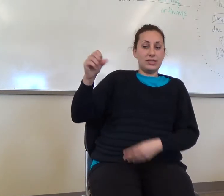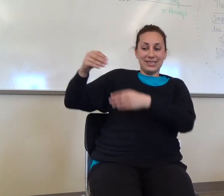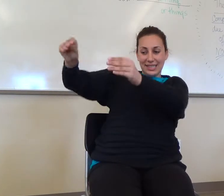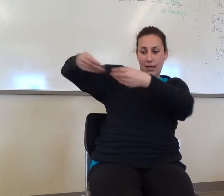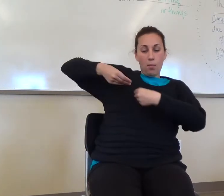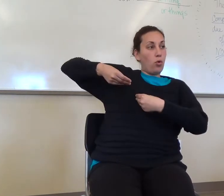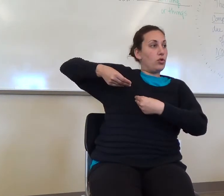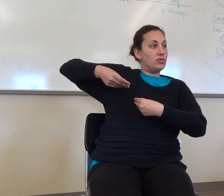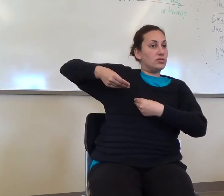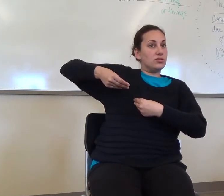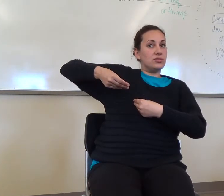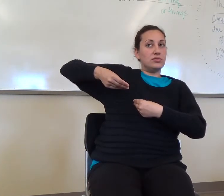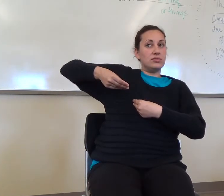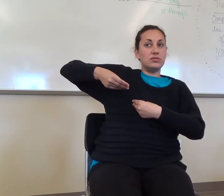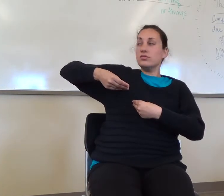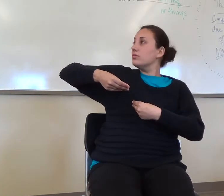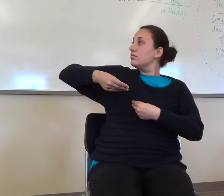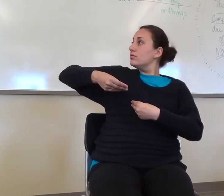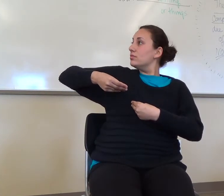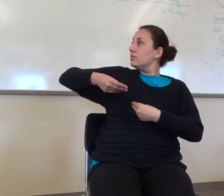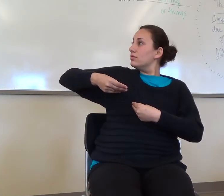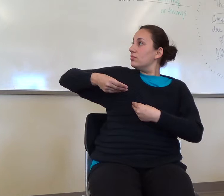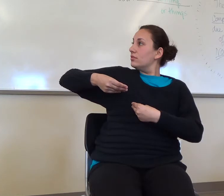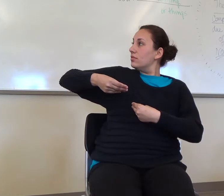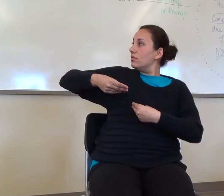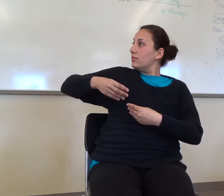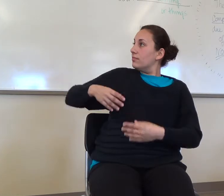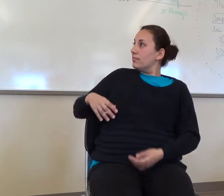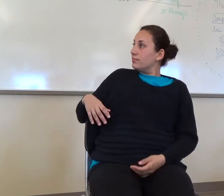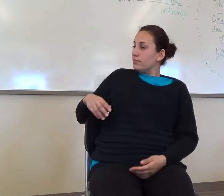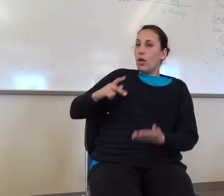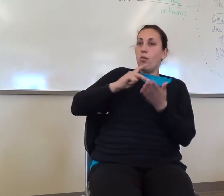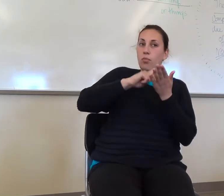The telenovelas. Okay.